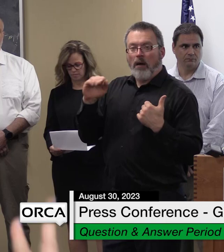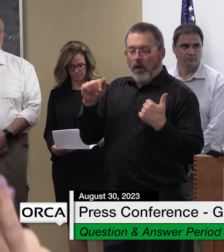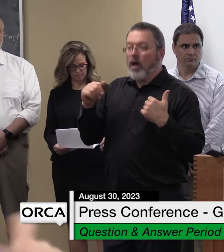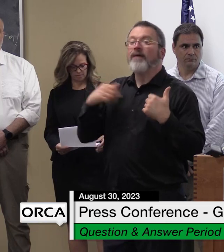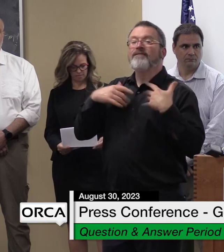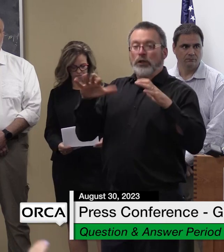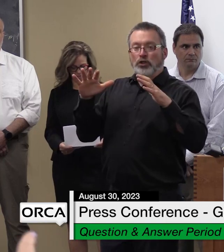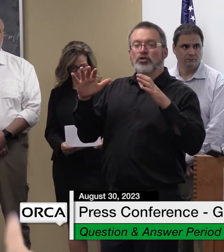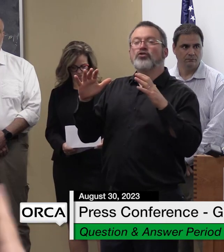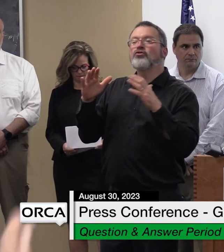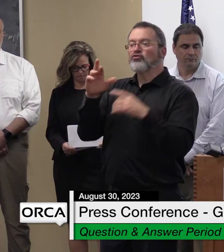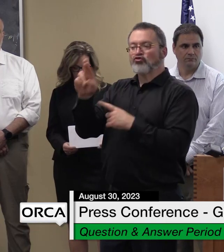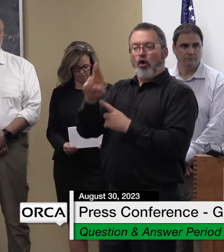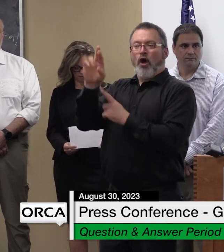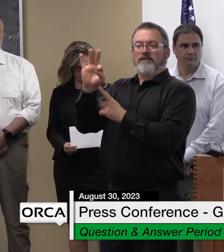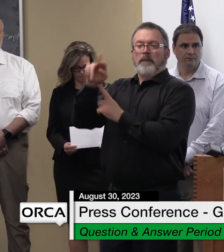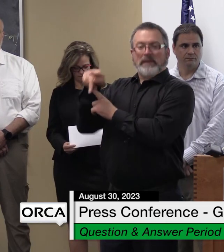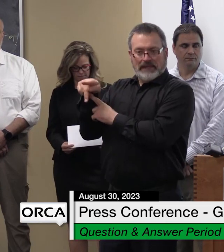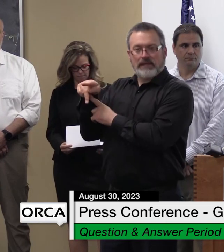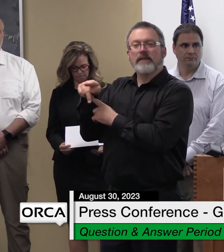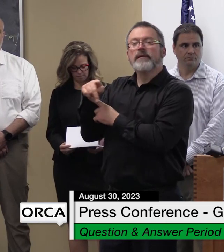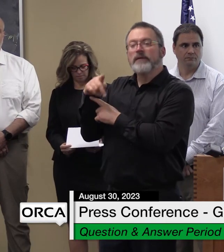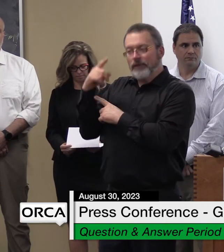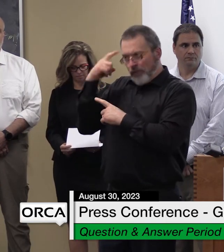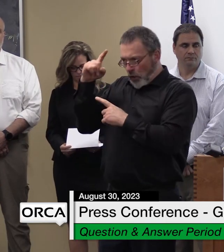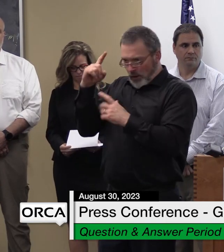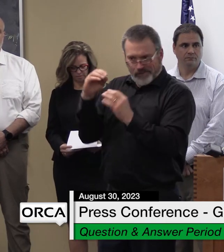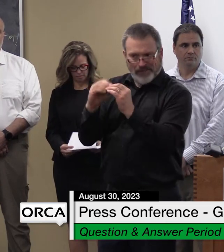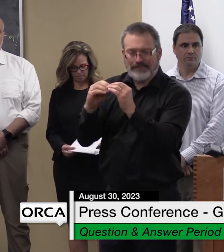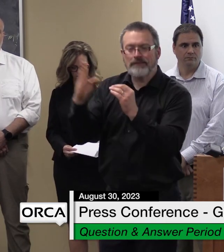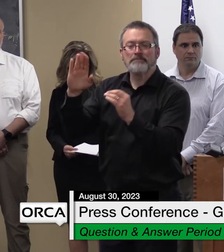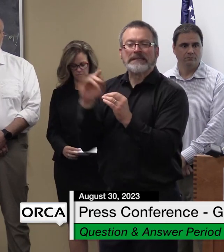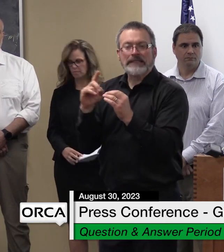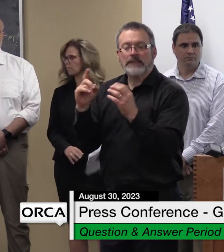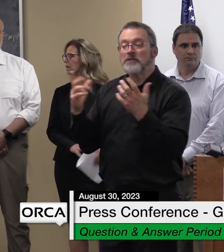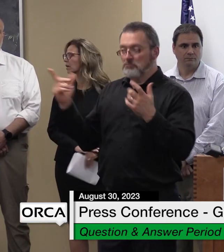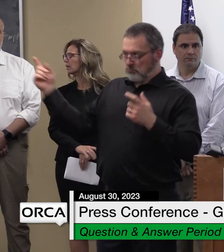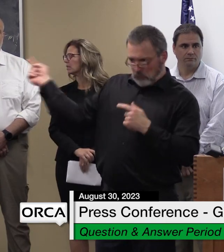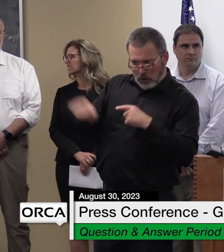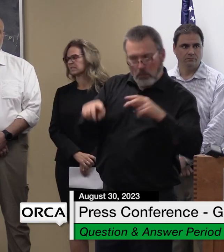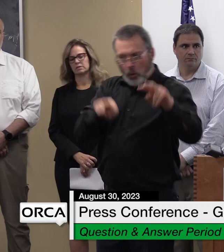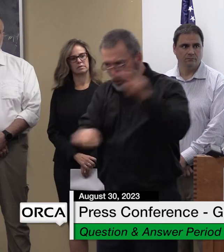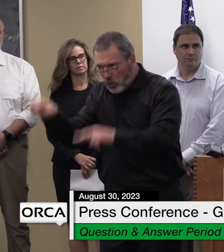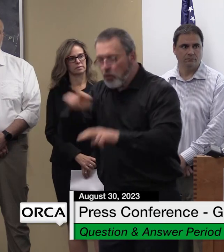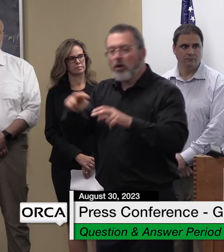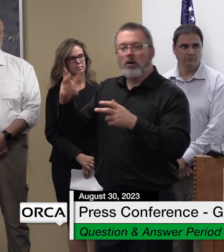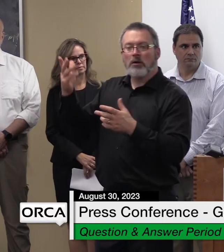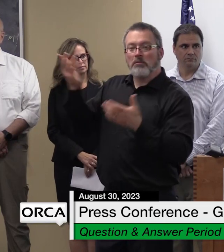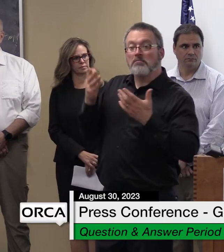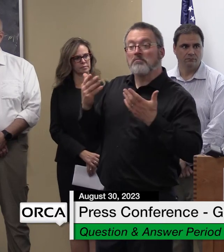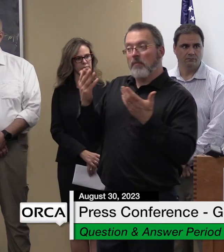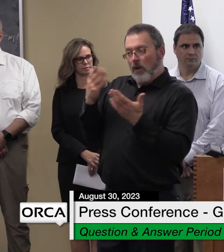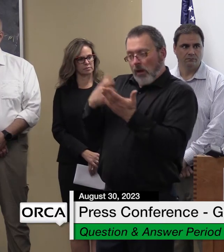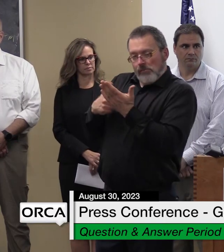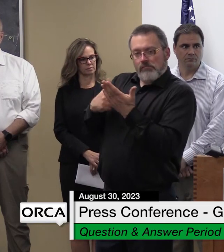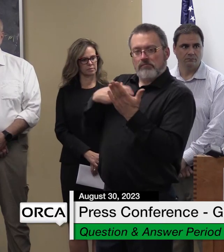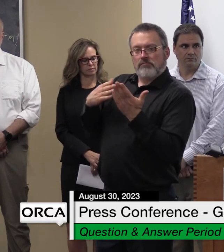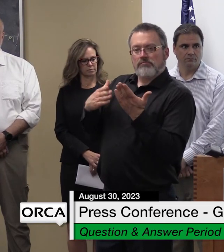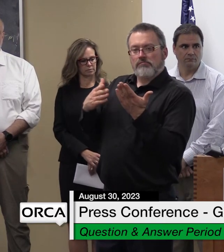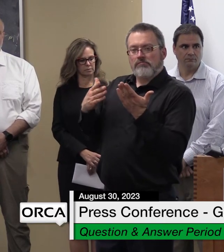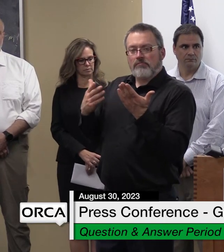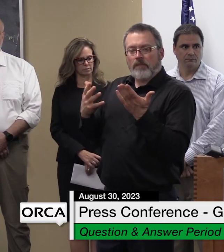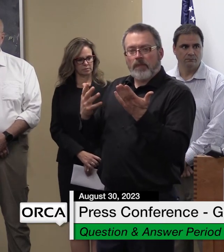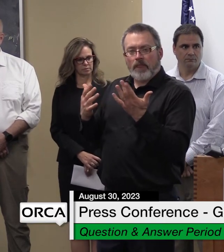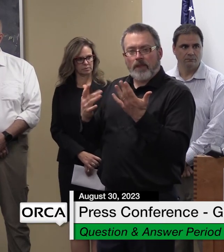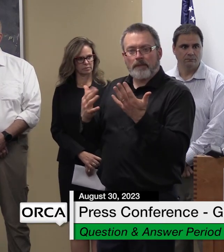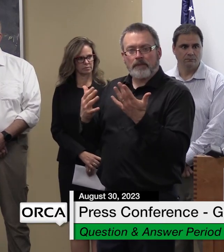say, hey, I've got this unit here. You know, we'd like you to come take a look at it. We haven't heard much work back at all because it's